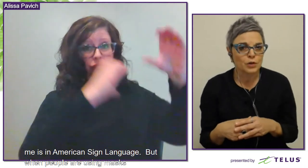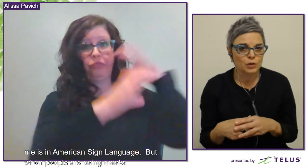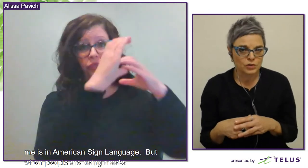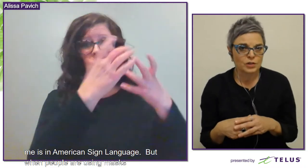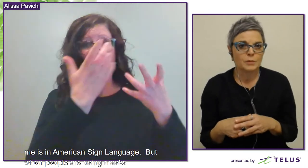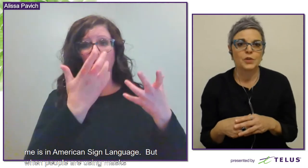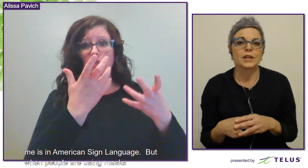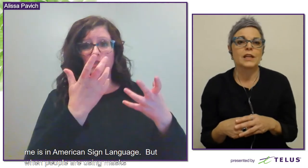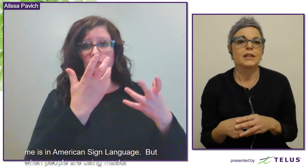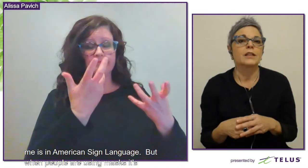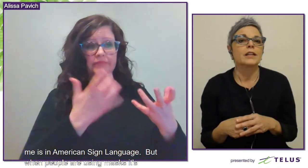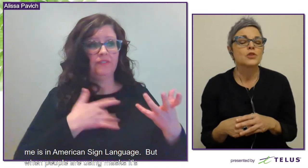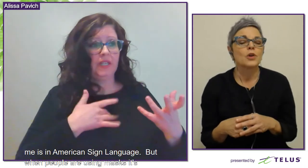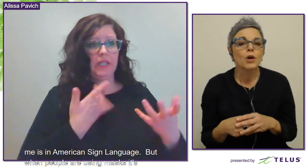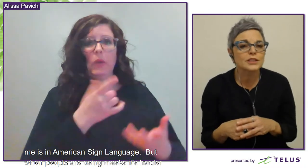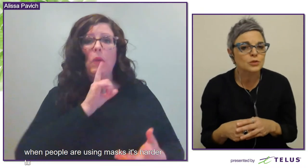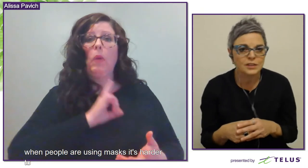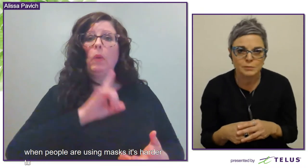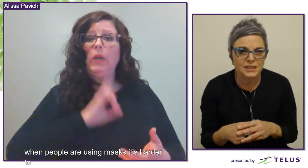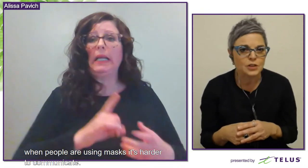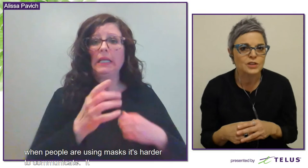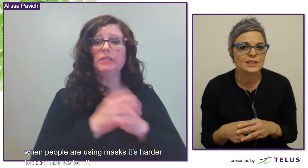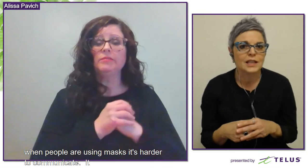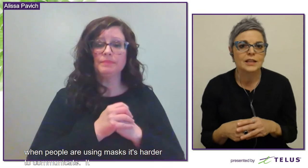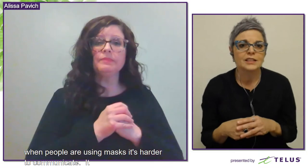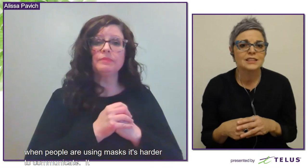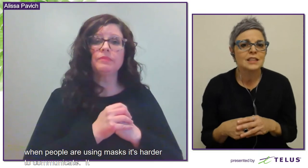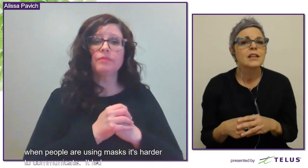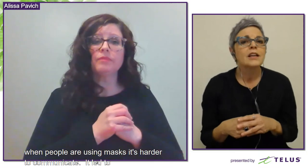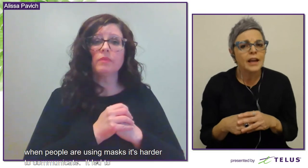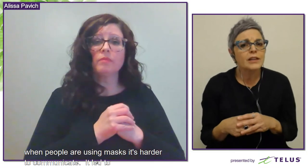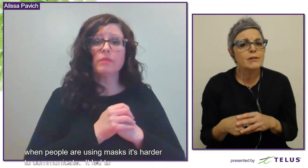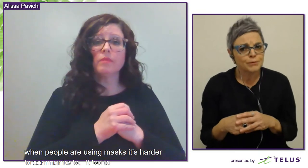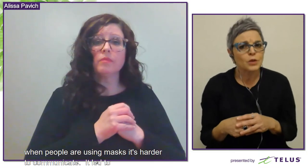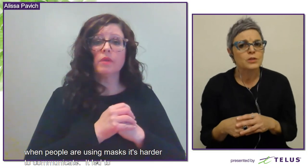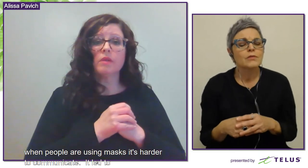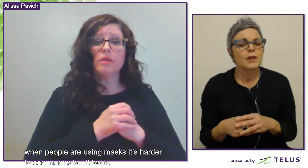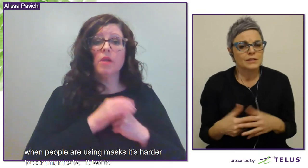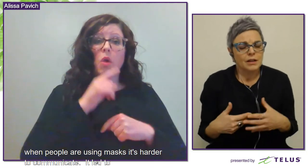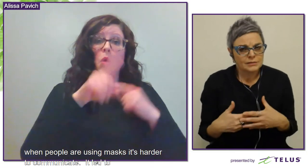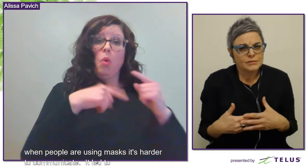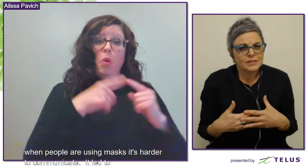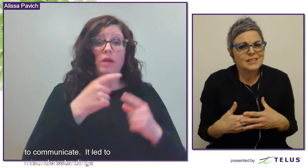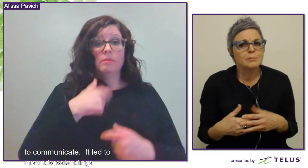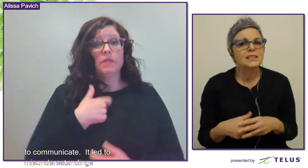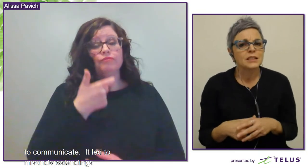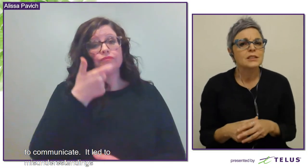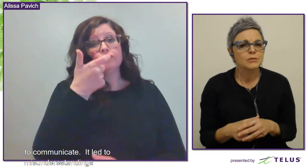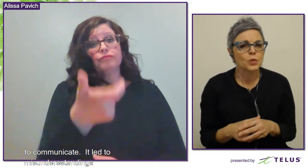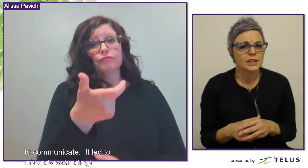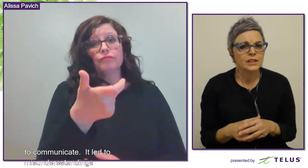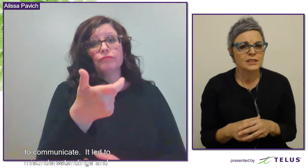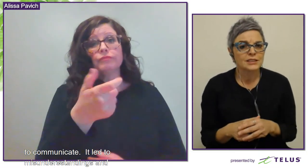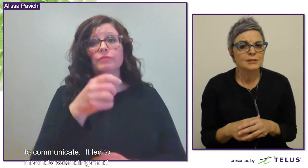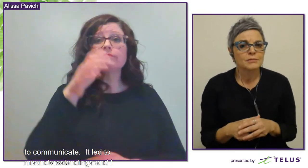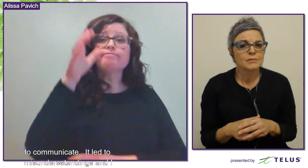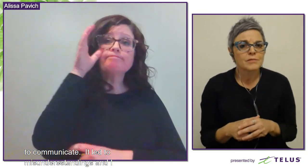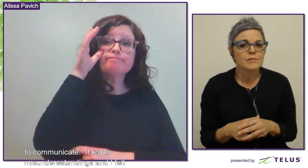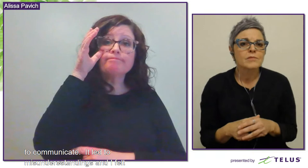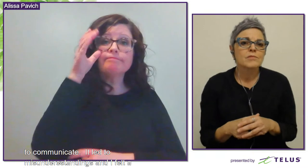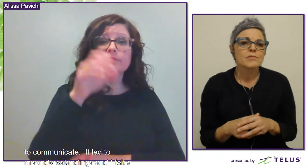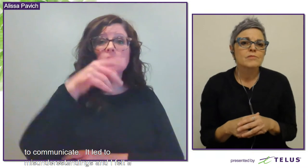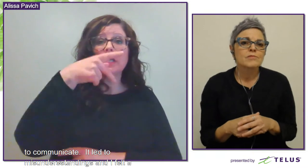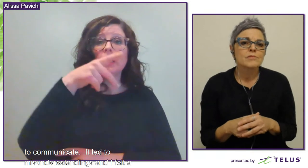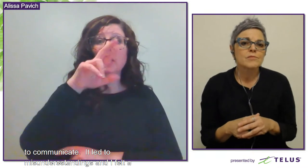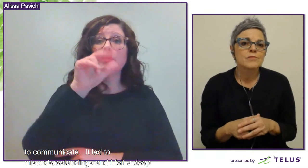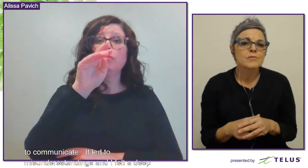very difficult to communicate. It led to all sorts of misunderstandings and a deep sense of loneliness.